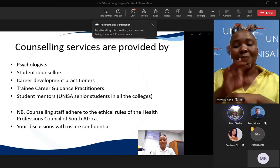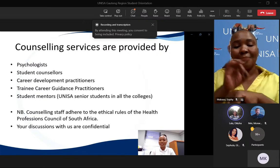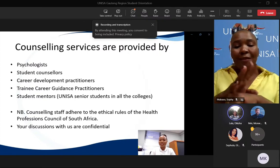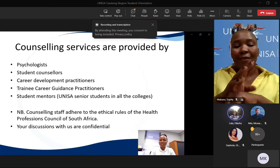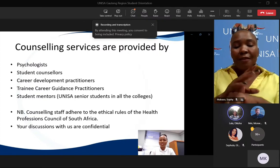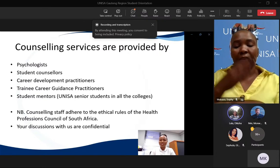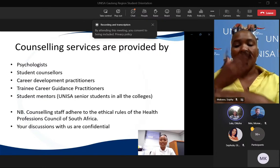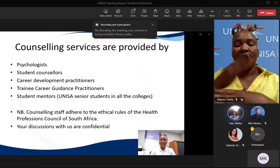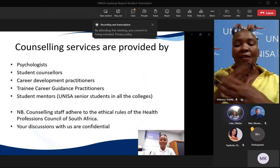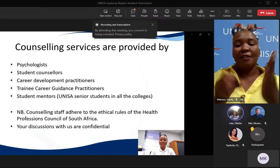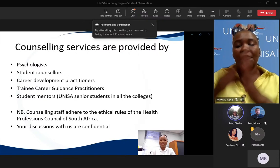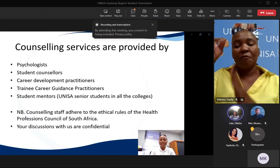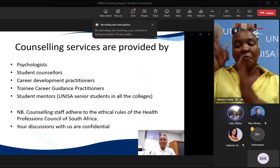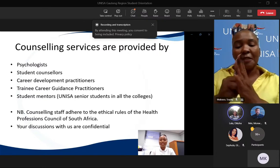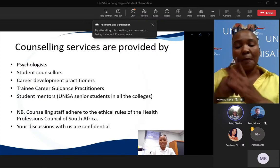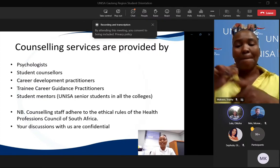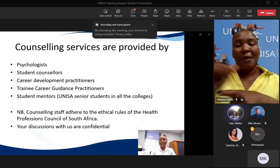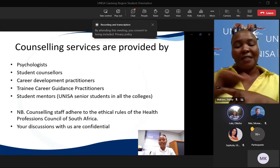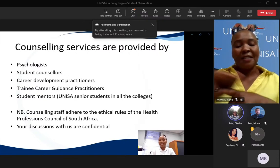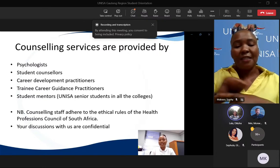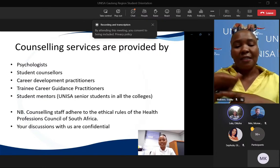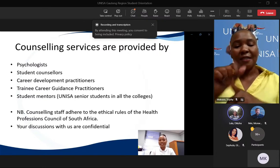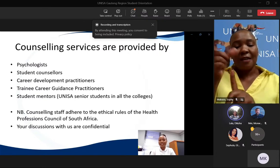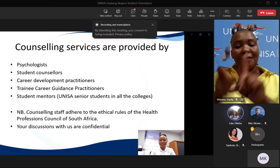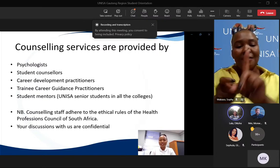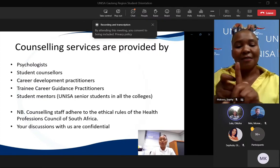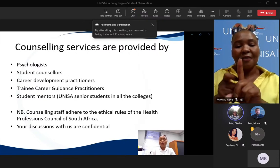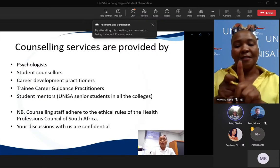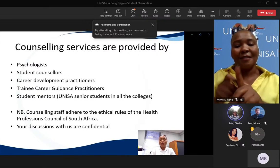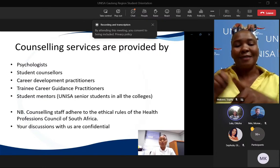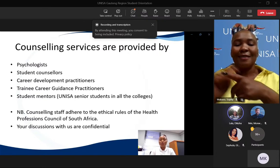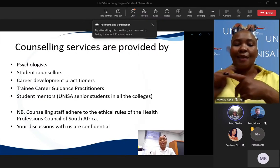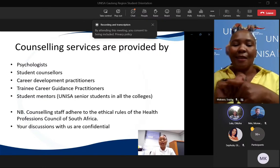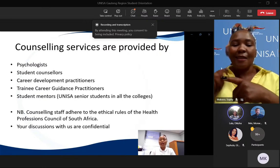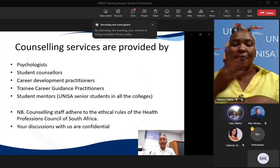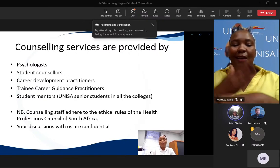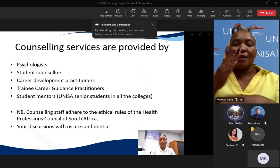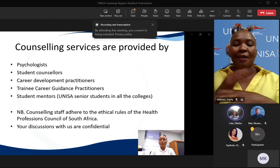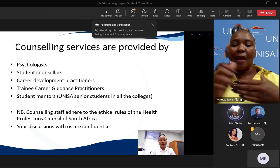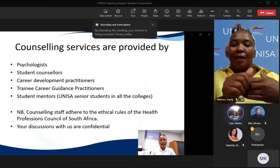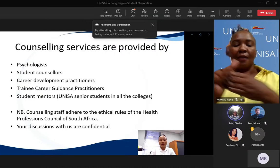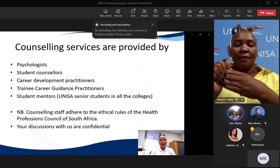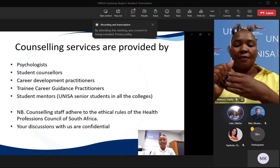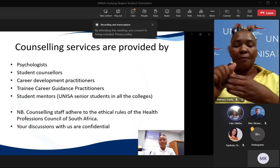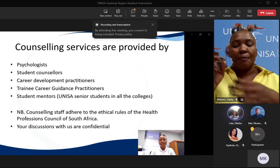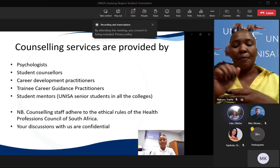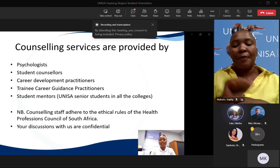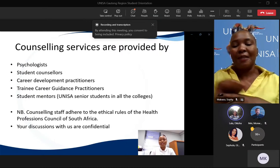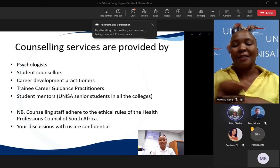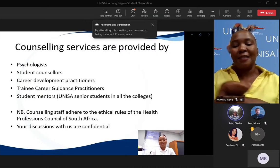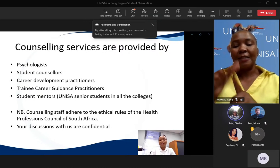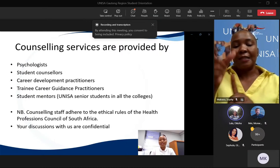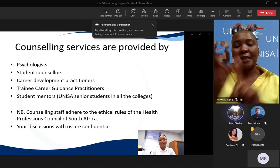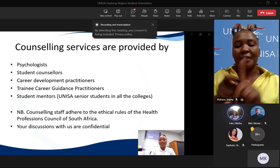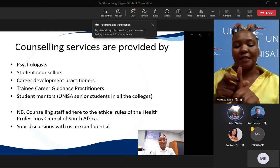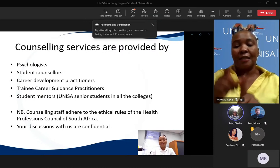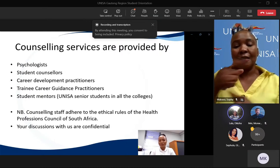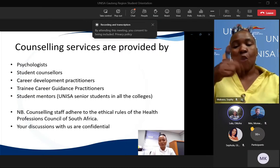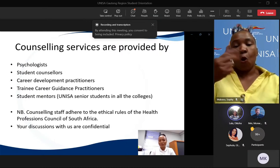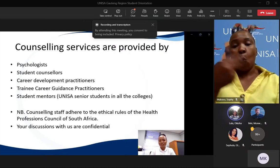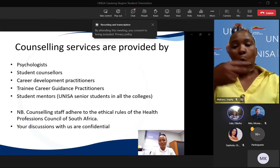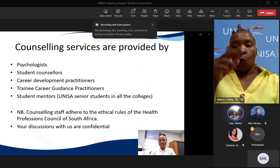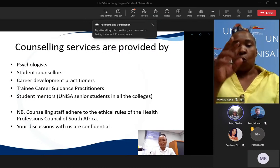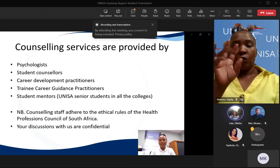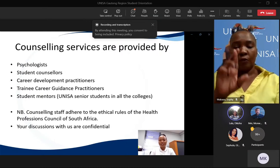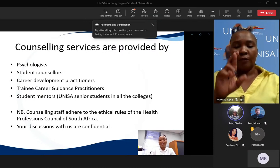Development practitioners training career guidance practitioners which are our honors students